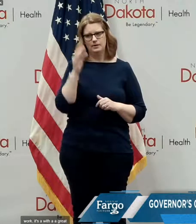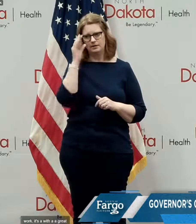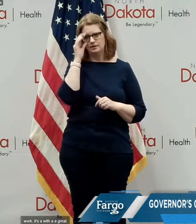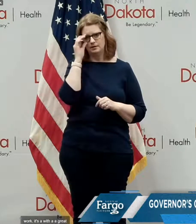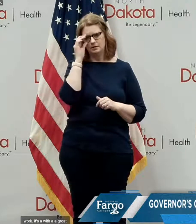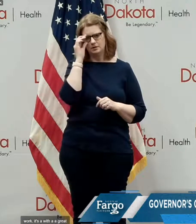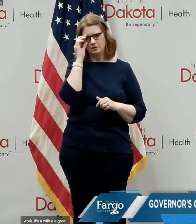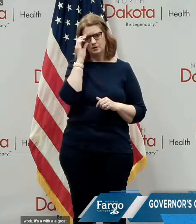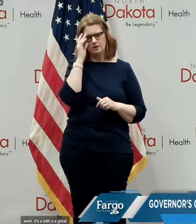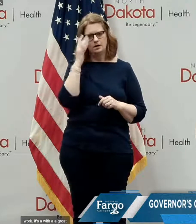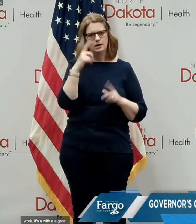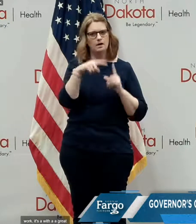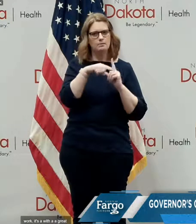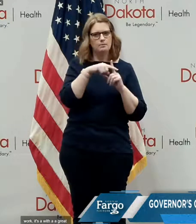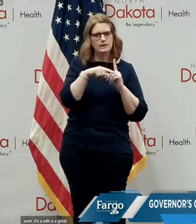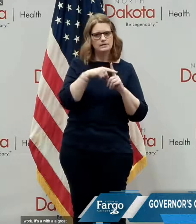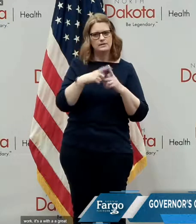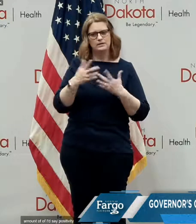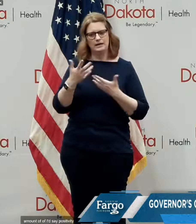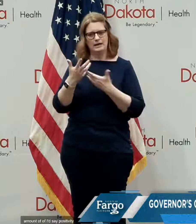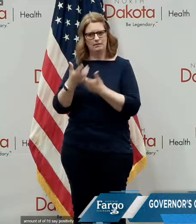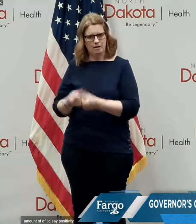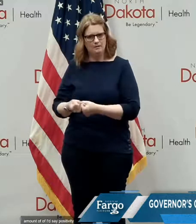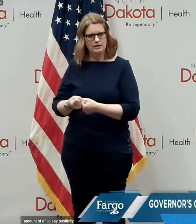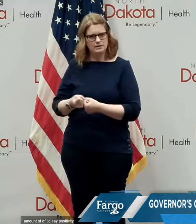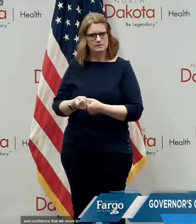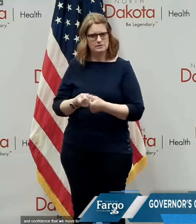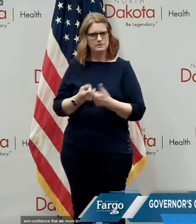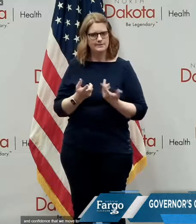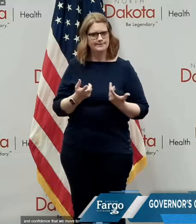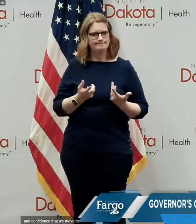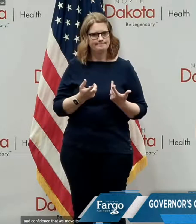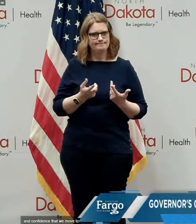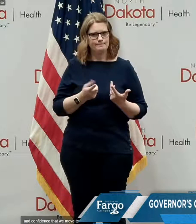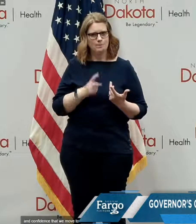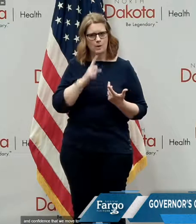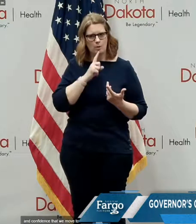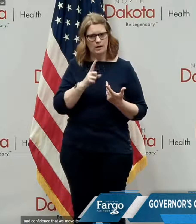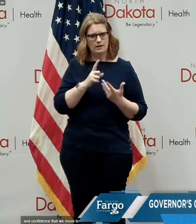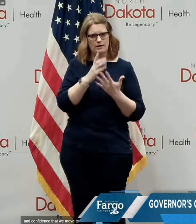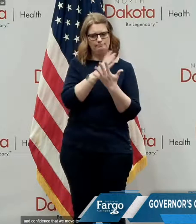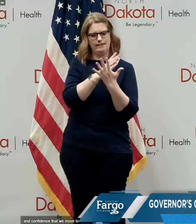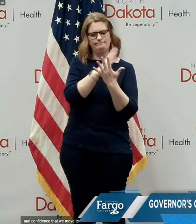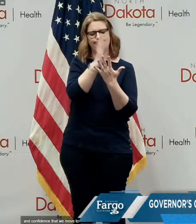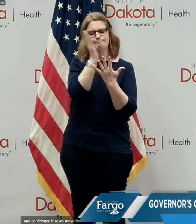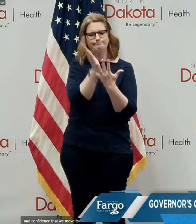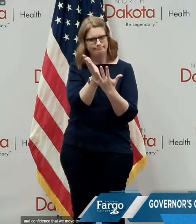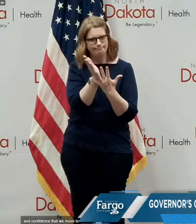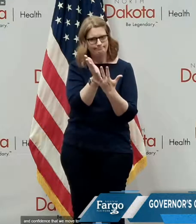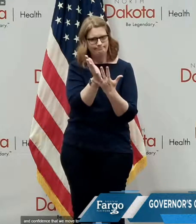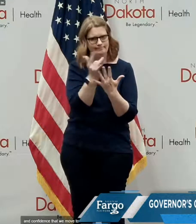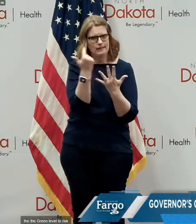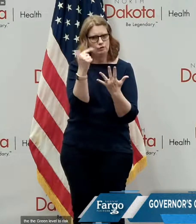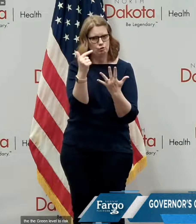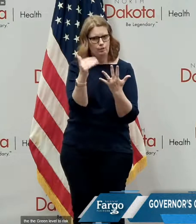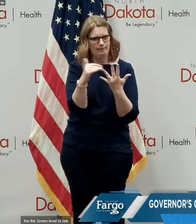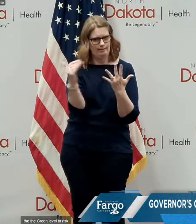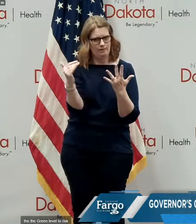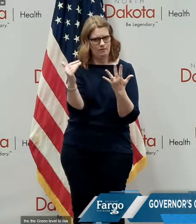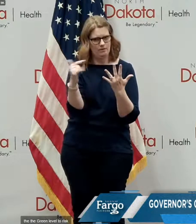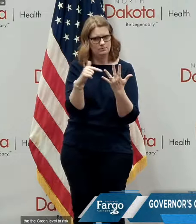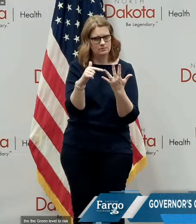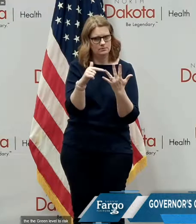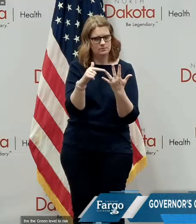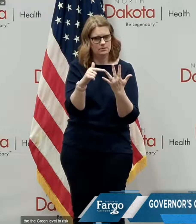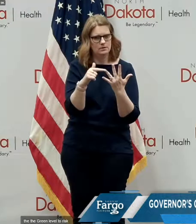say, positivity and confidence that we move to the green level, to risk level 2, which again gives us